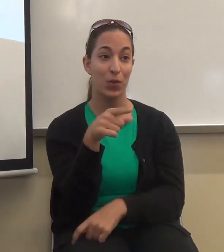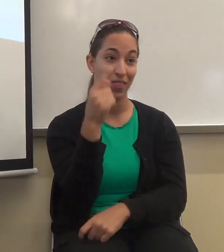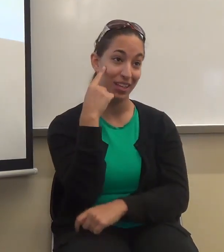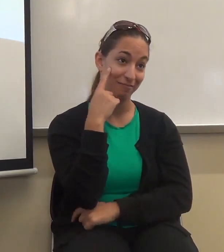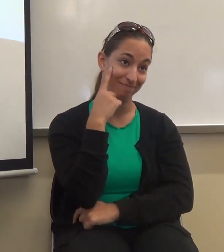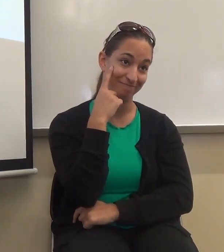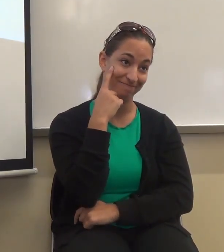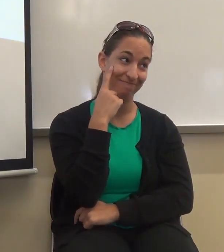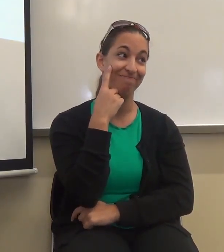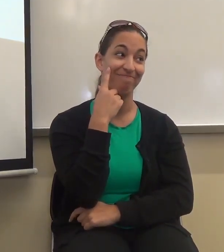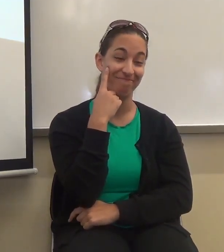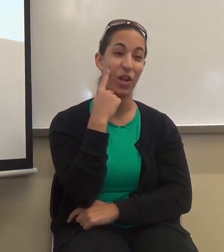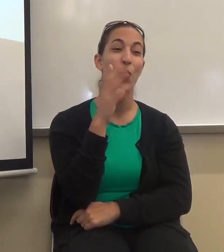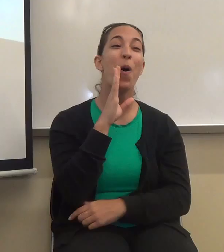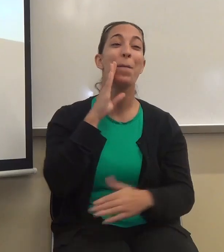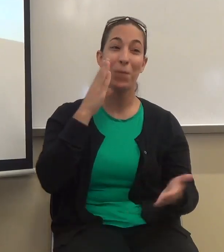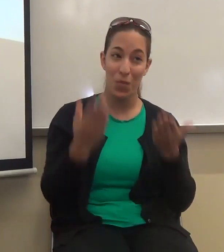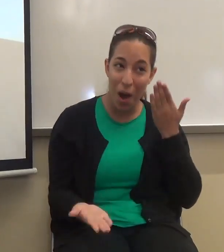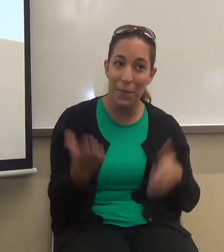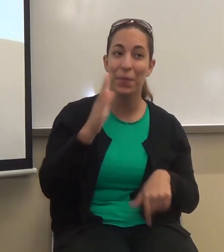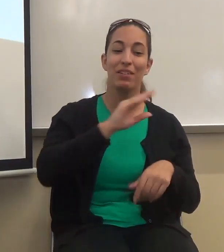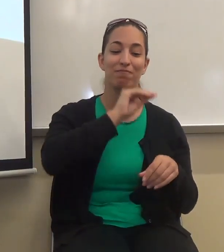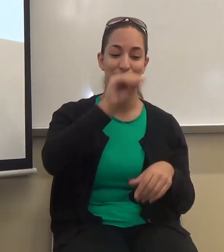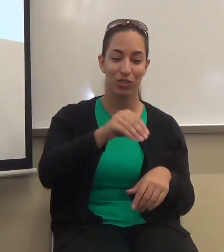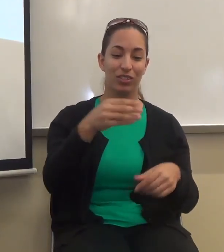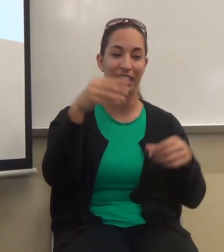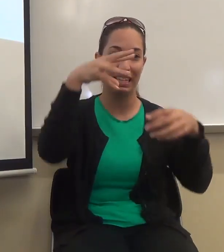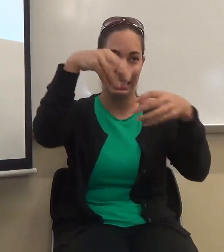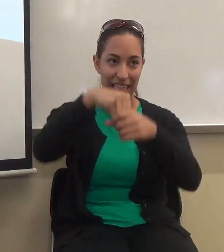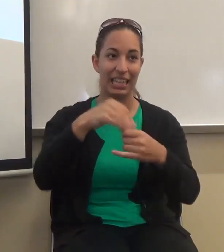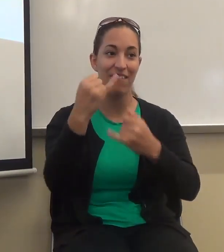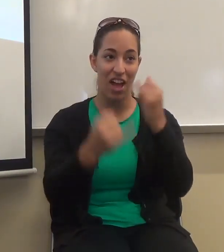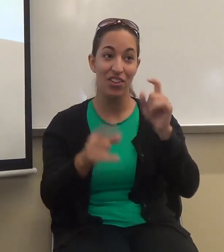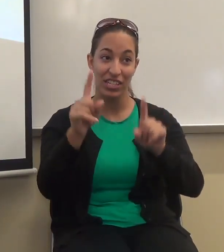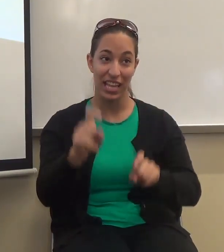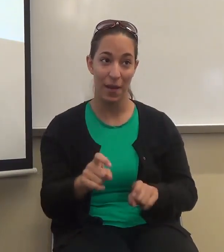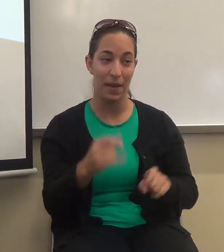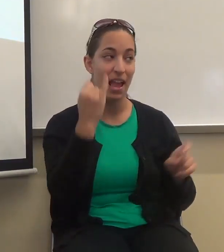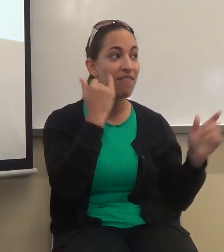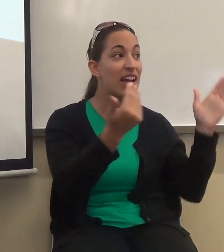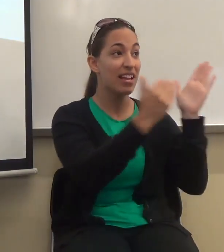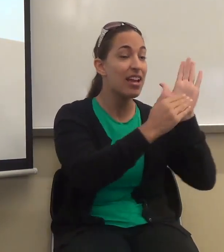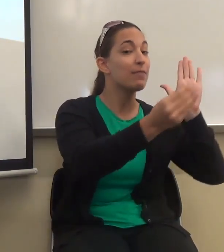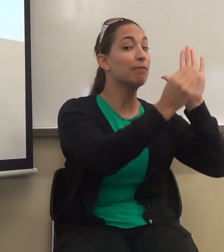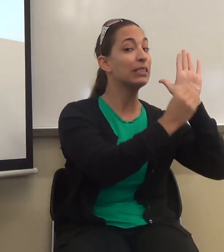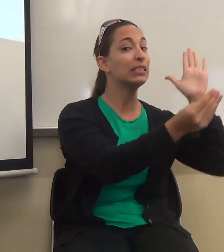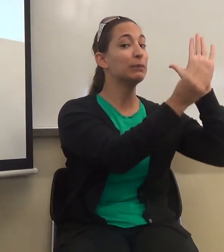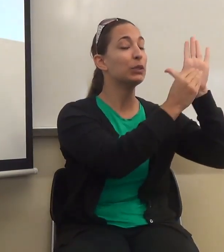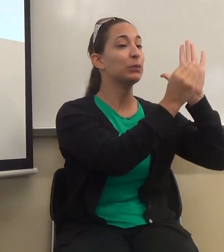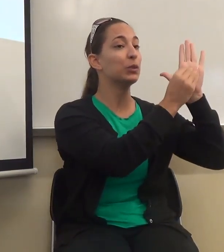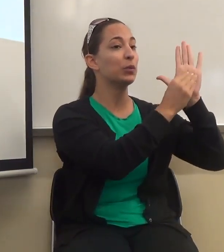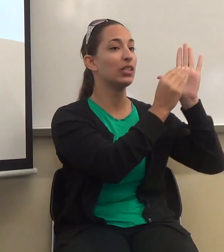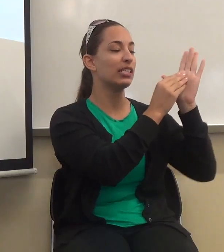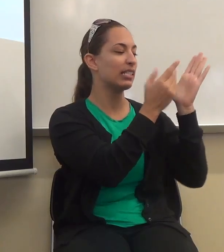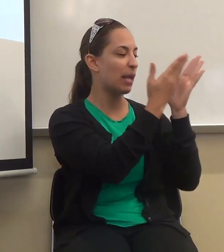Very good, okay? So you need to be aware of that and of the